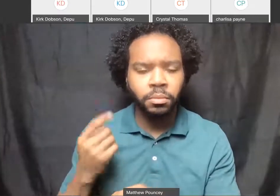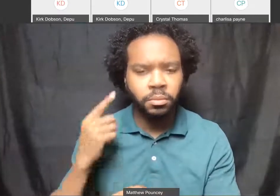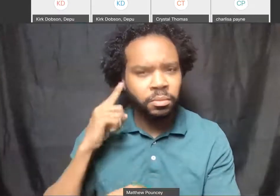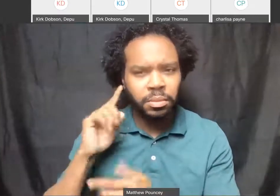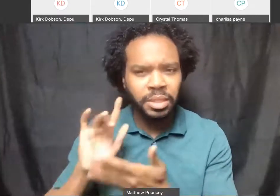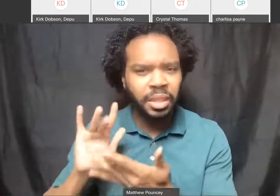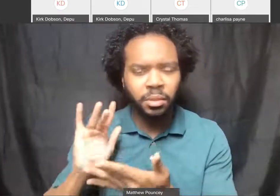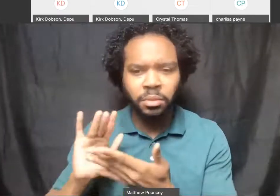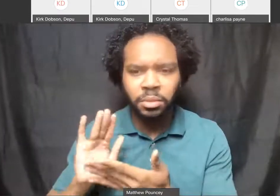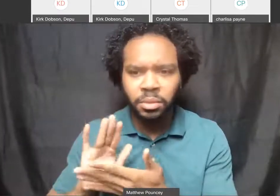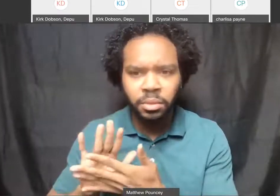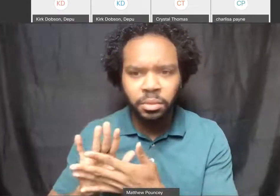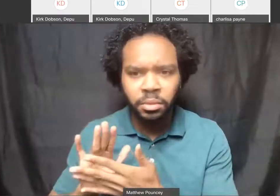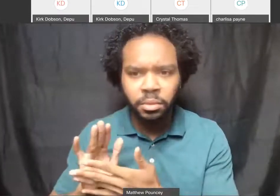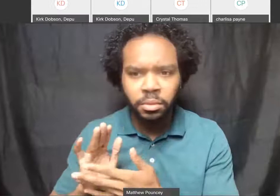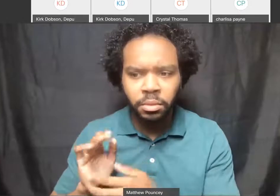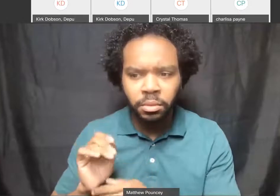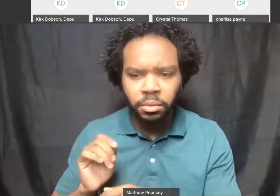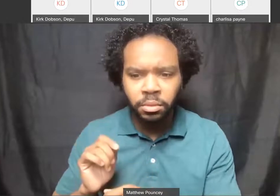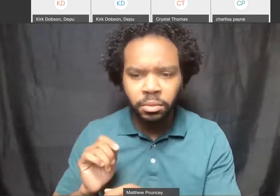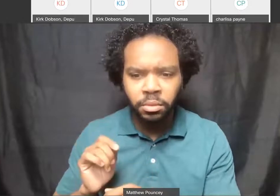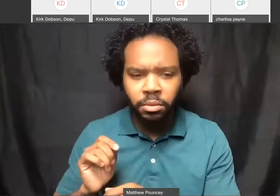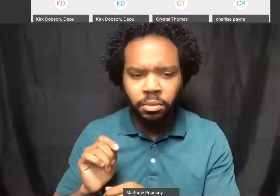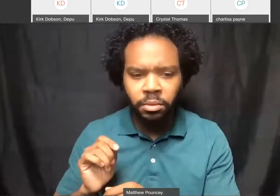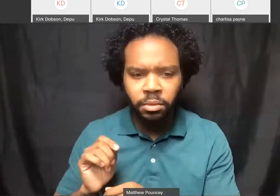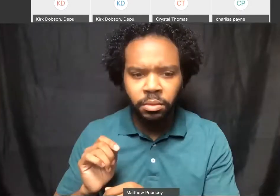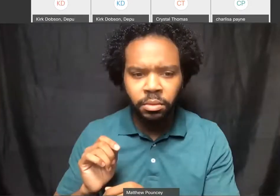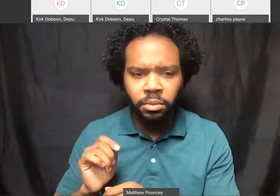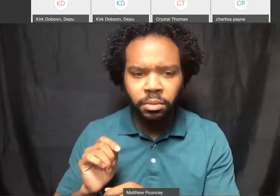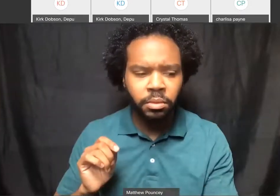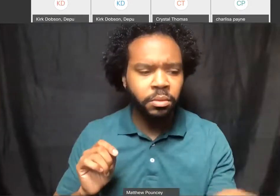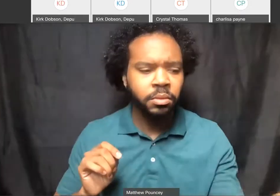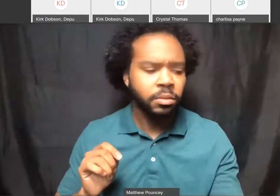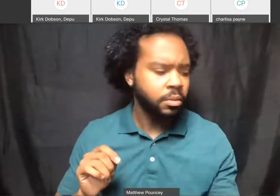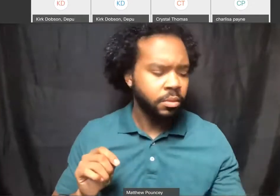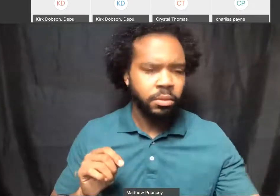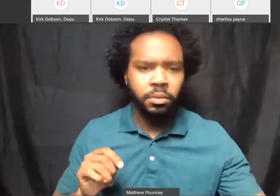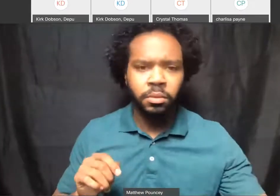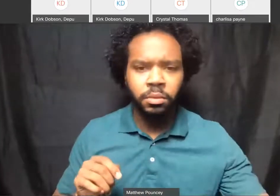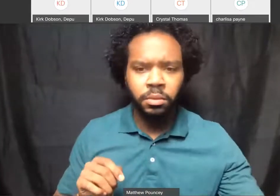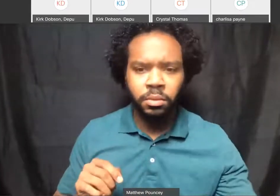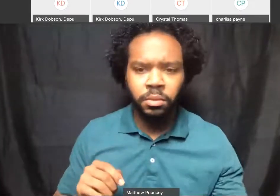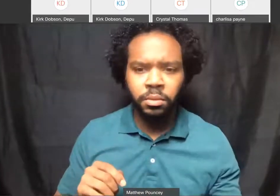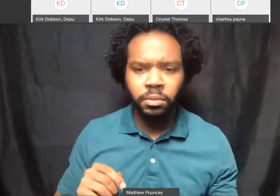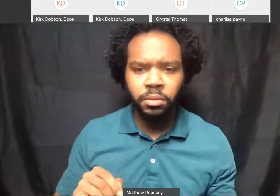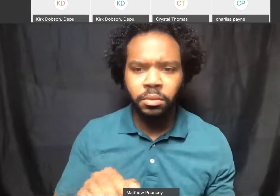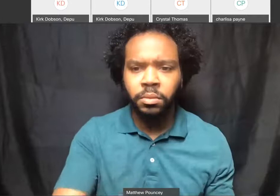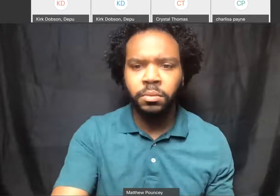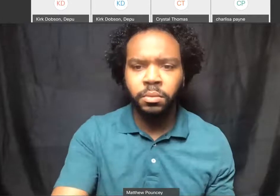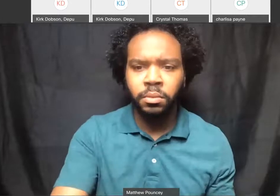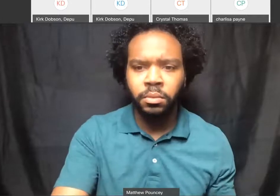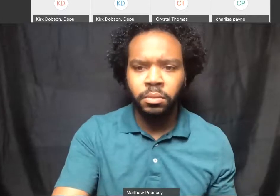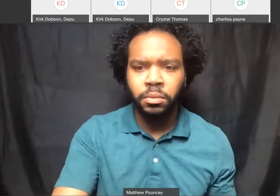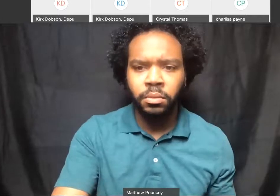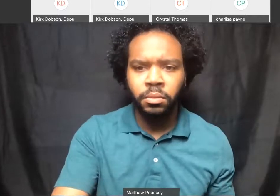the assessments with people of their community participation assessment and questionnaire, as well as working